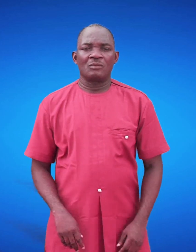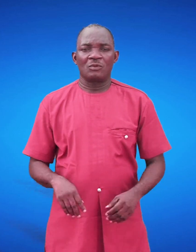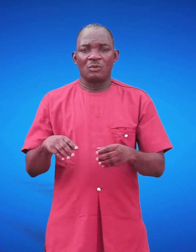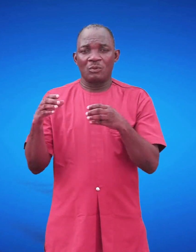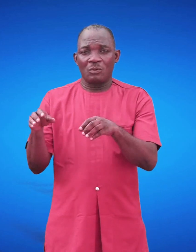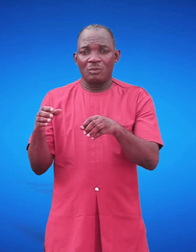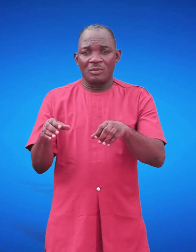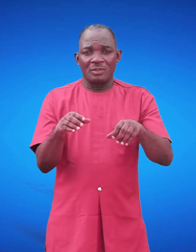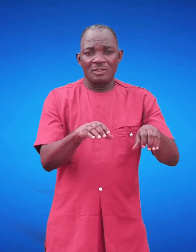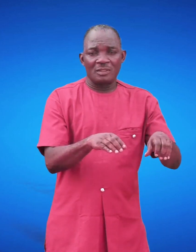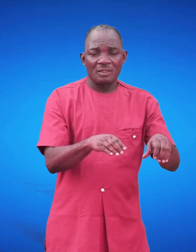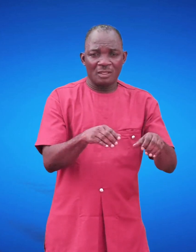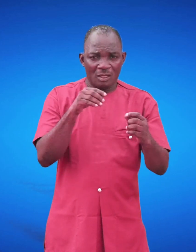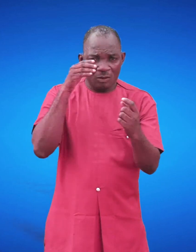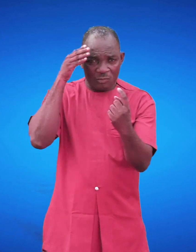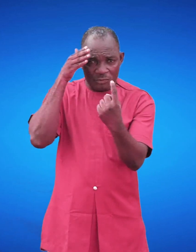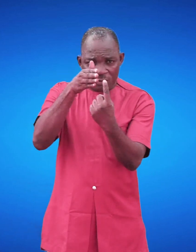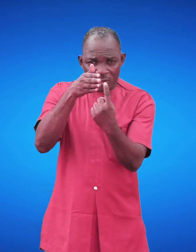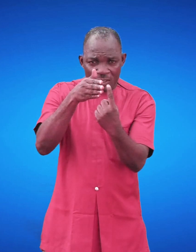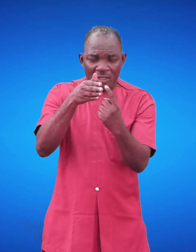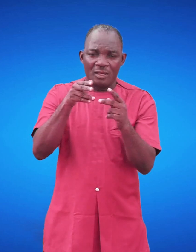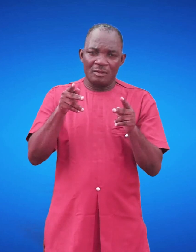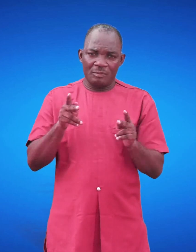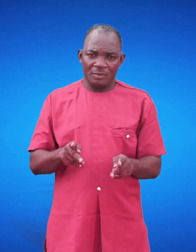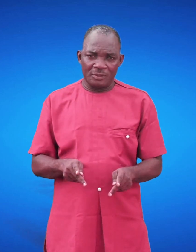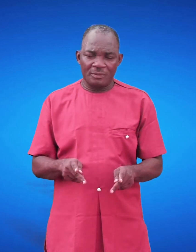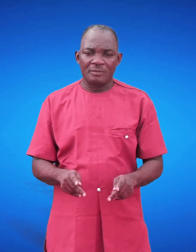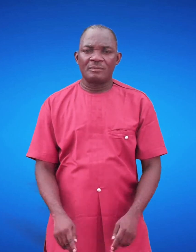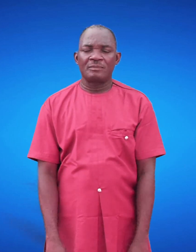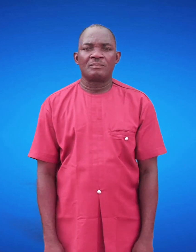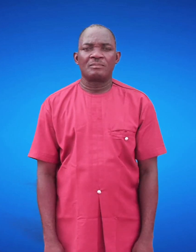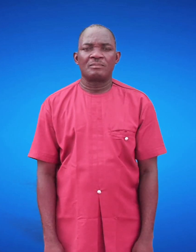Community Focal Person.